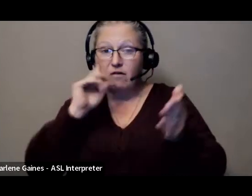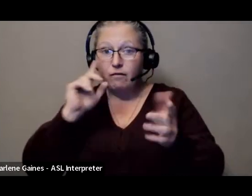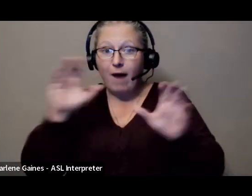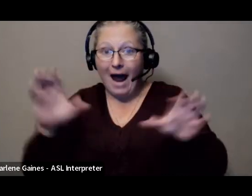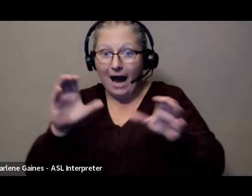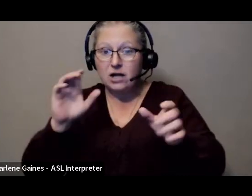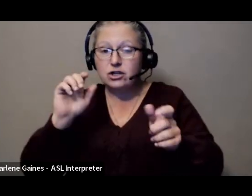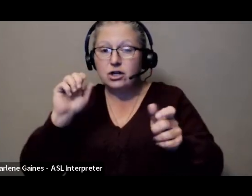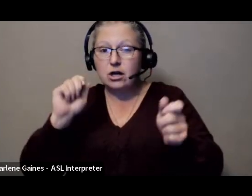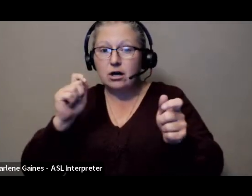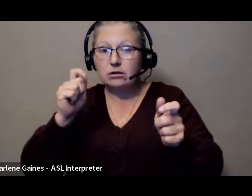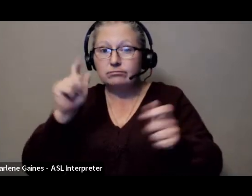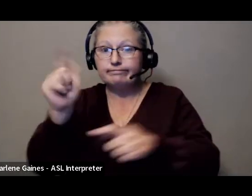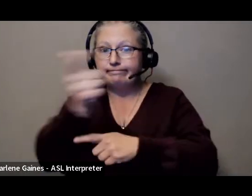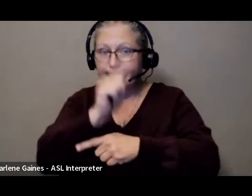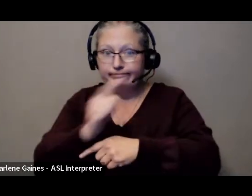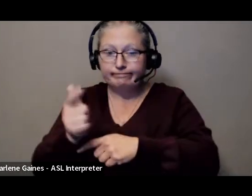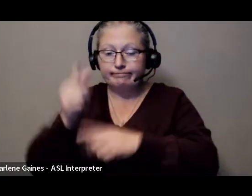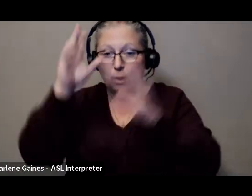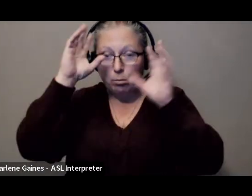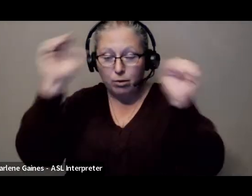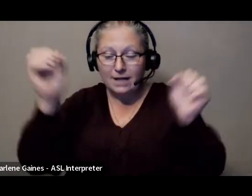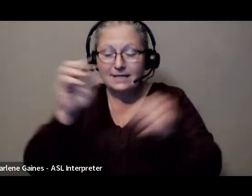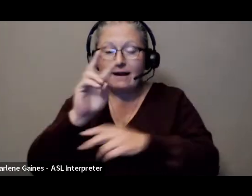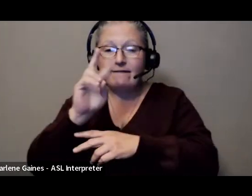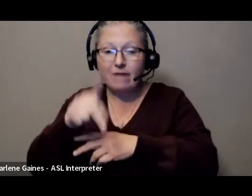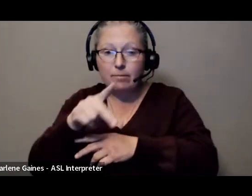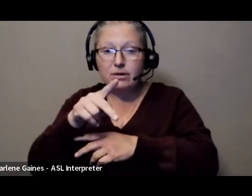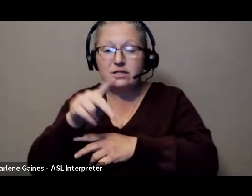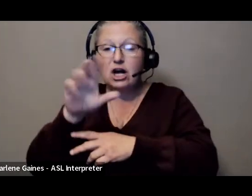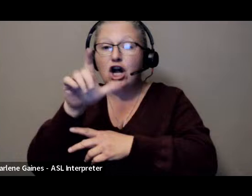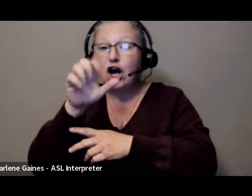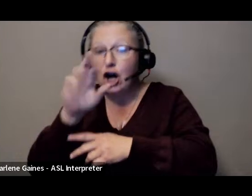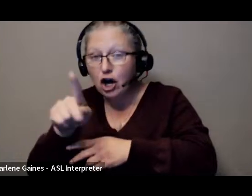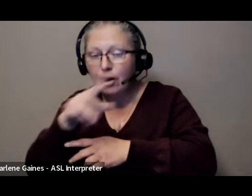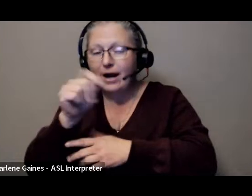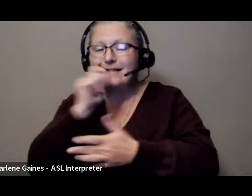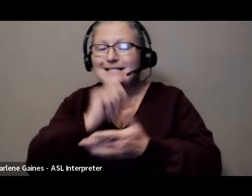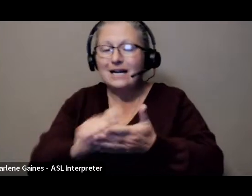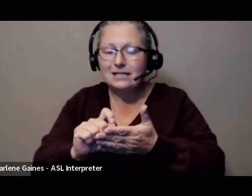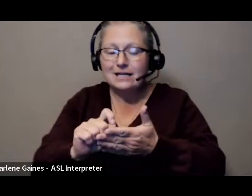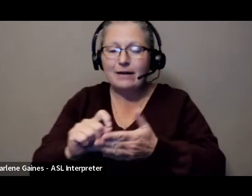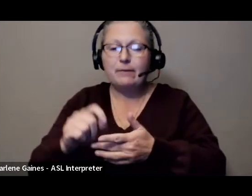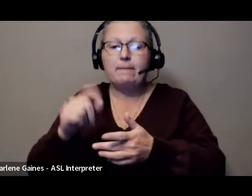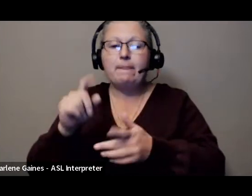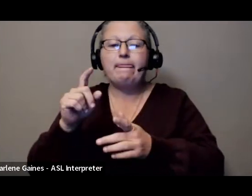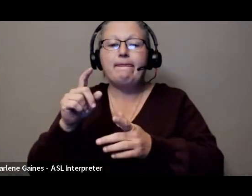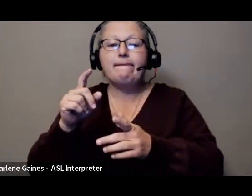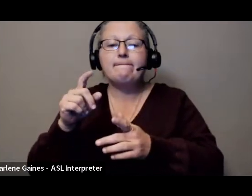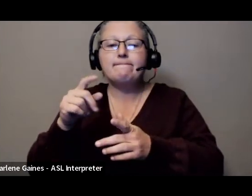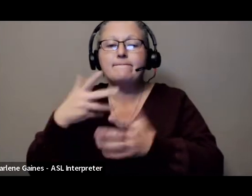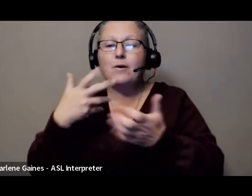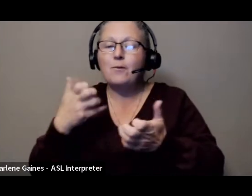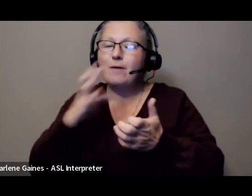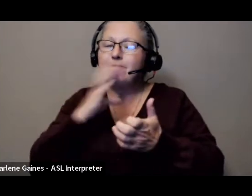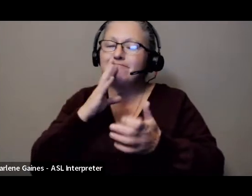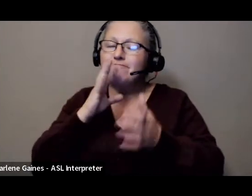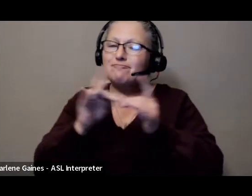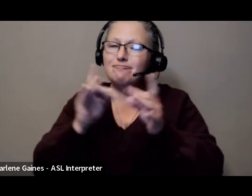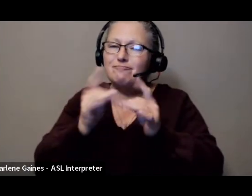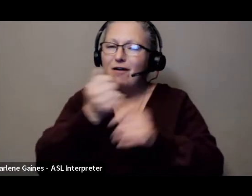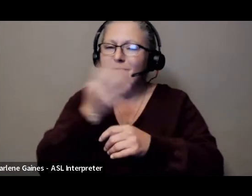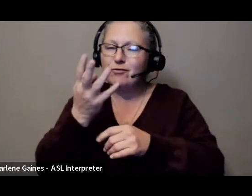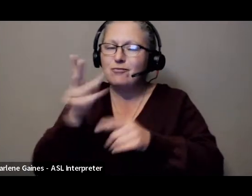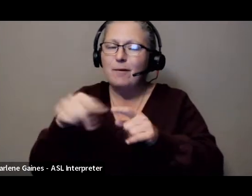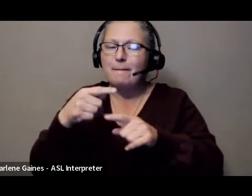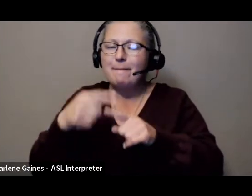board president, vice president, clerk, and secretary, I'd like to just take a moment to say a few nice things about